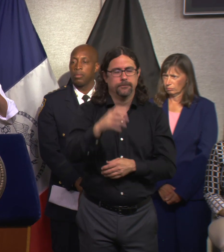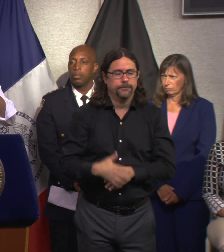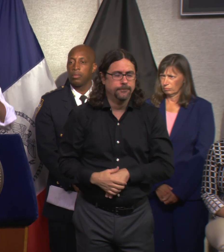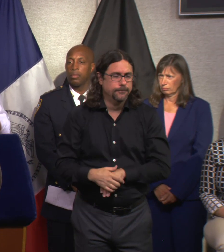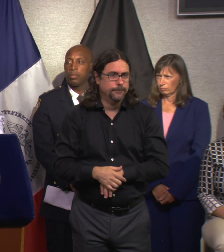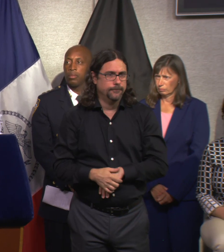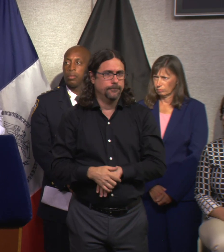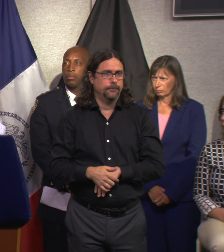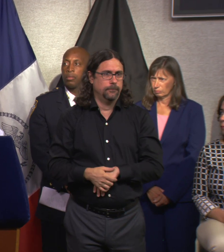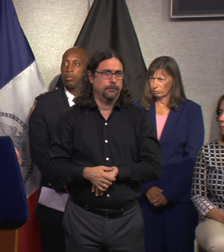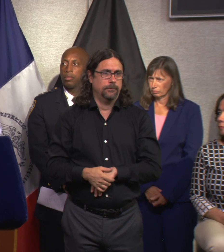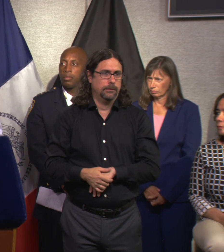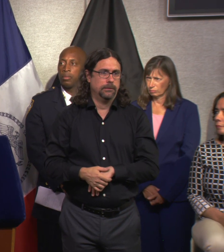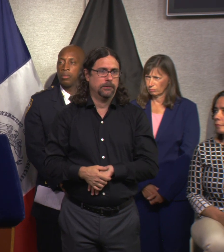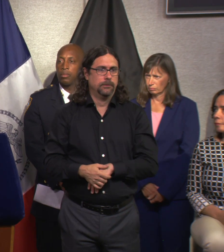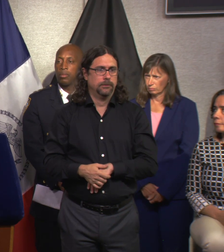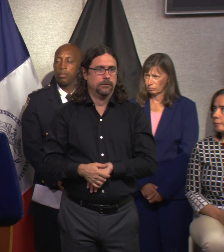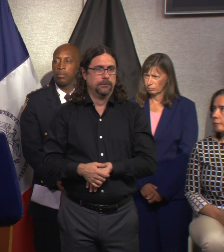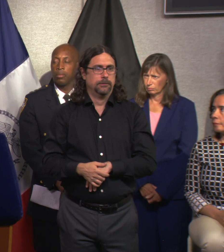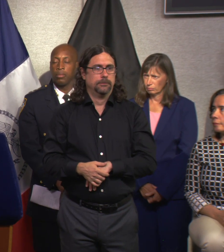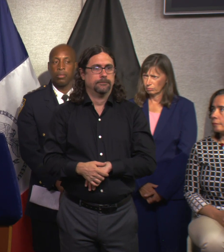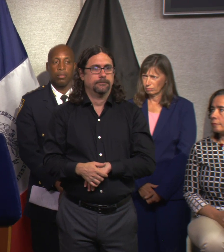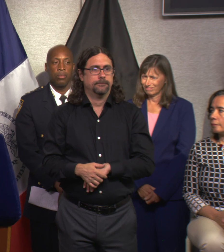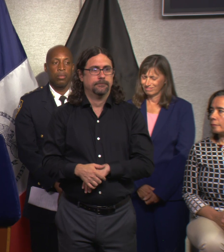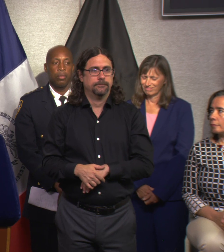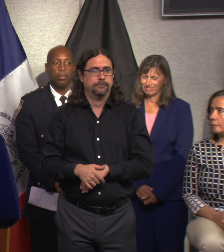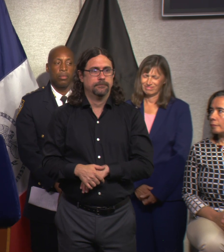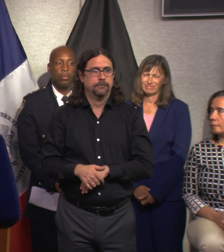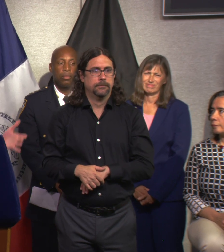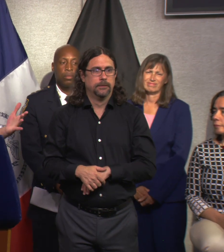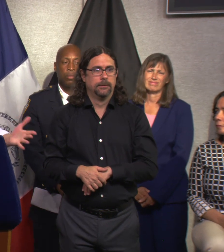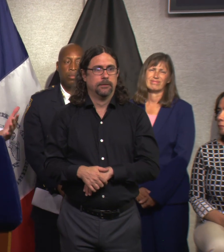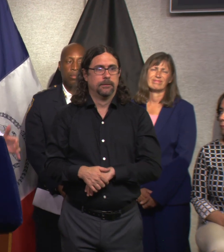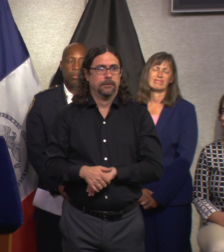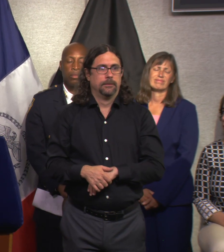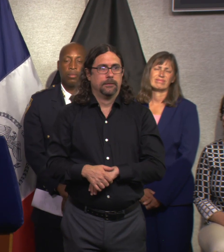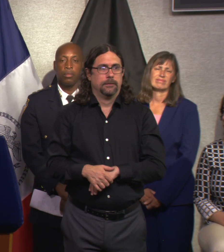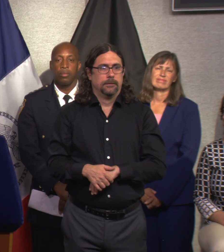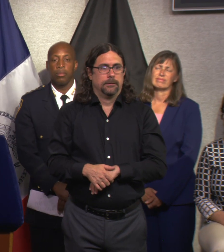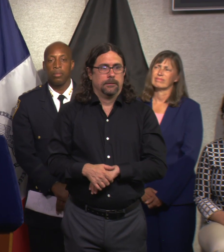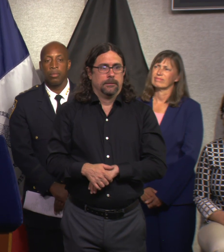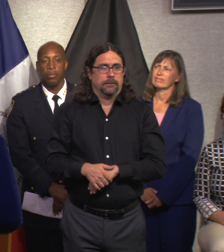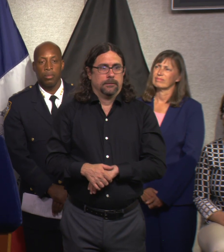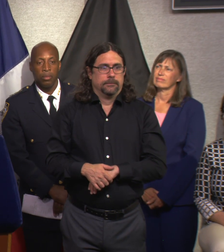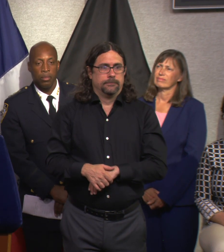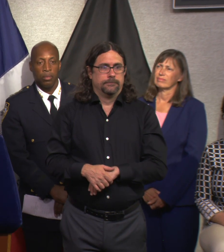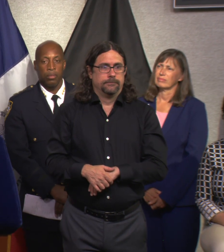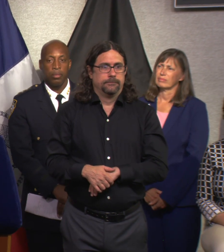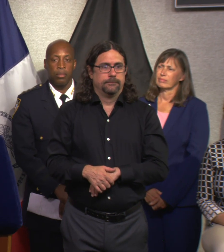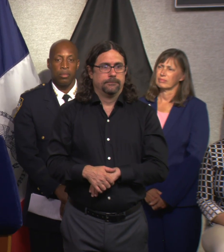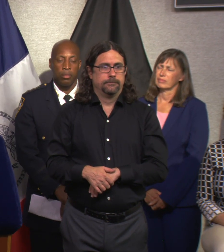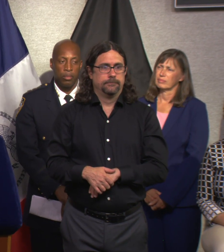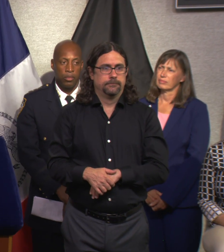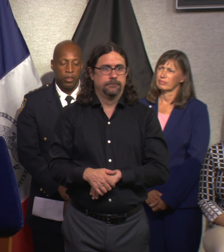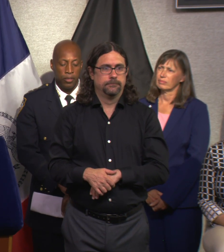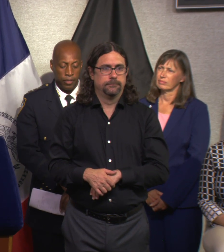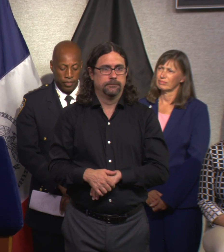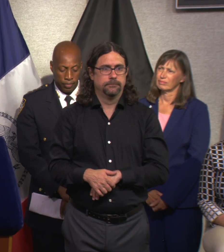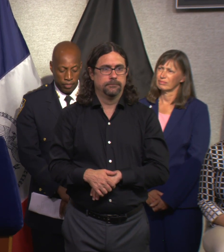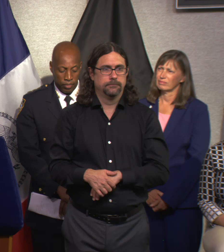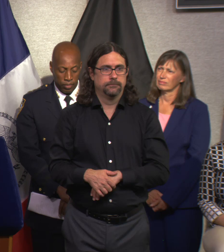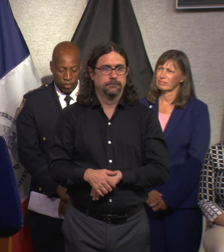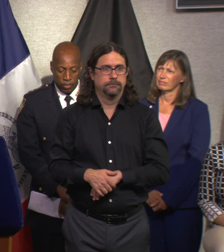I am in a jaded place about Con Ed right now. I want to have faith. Again, it's a very good